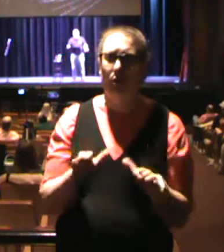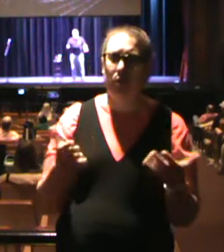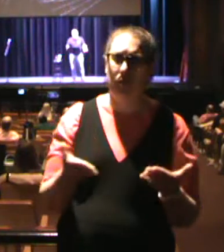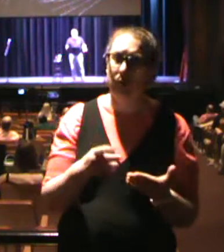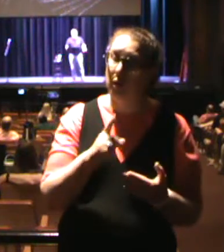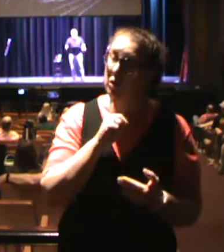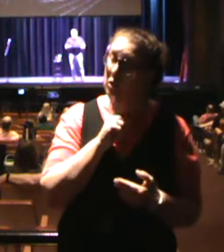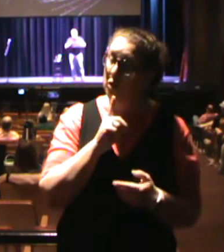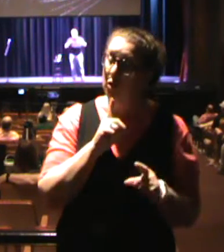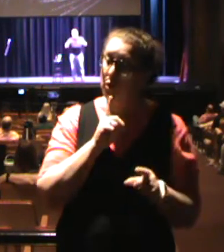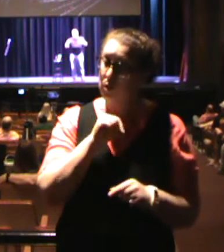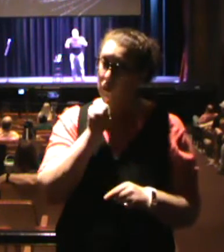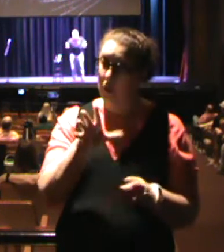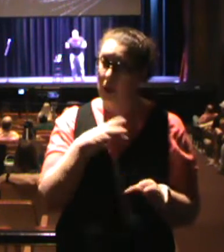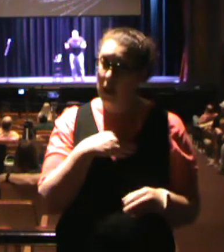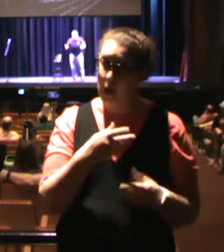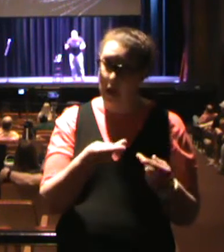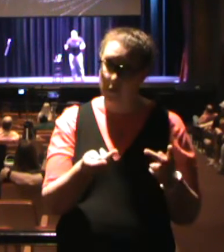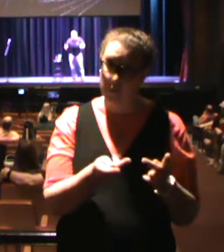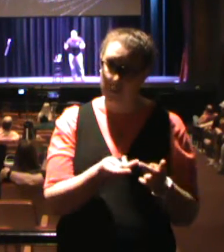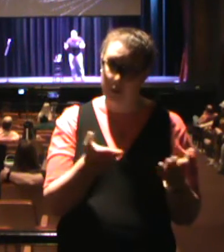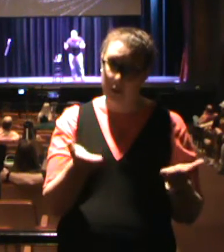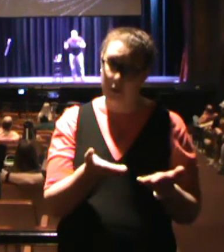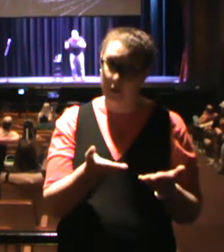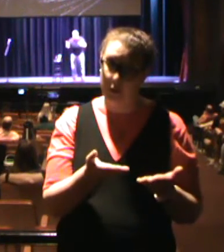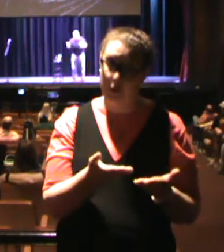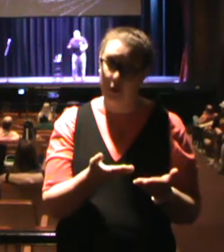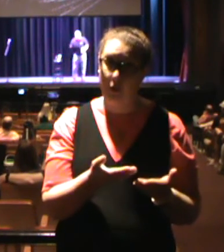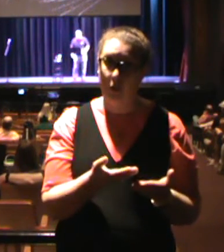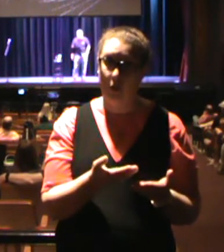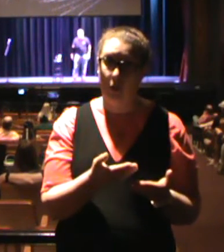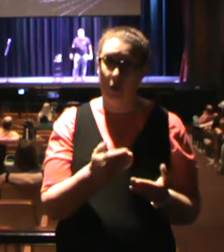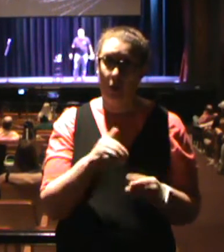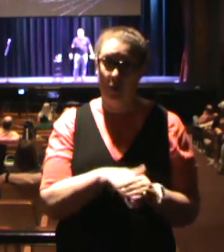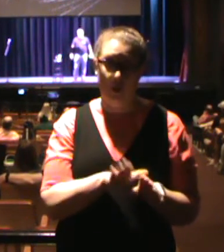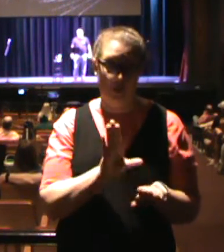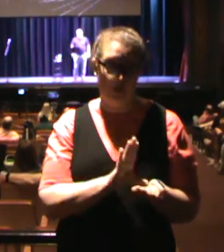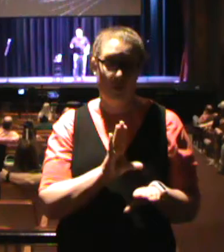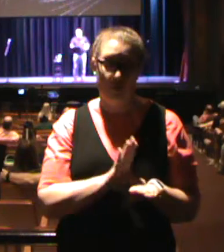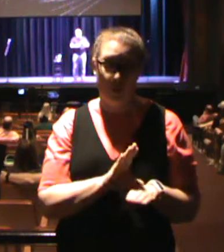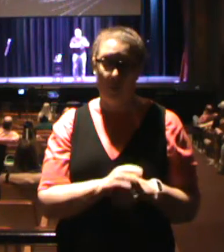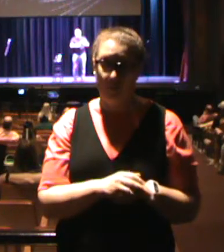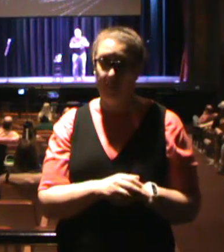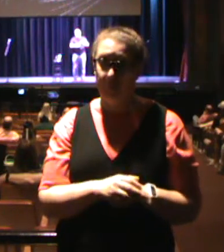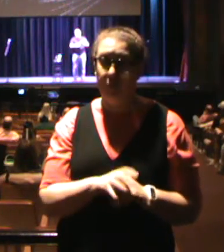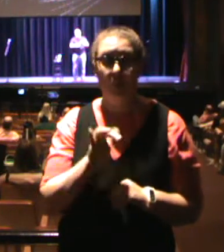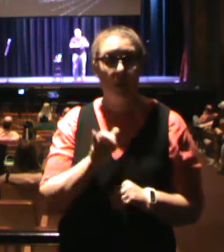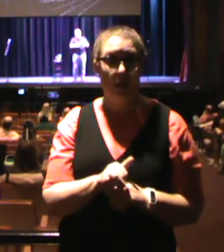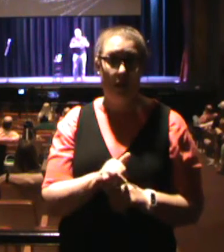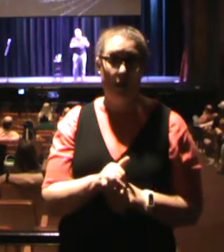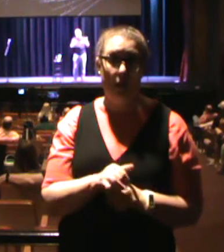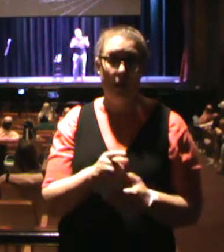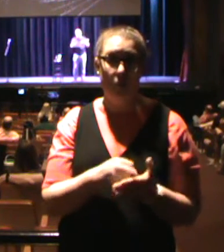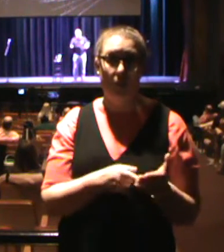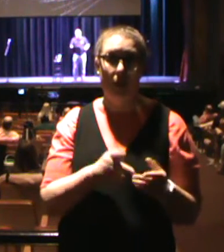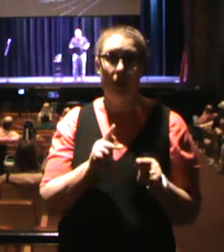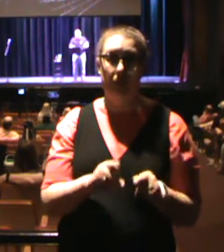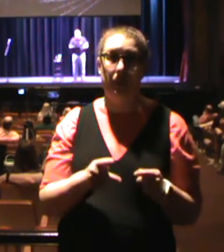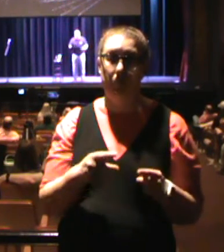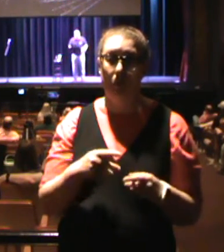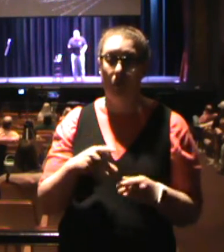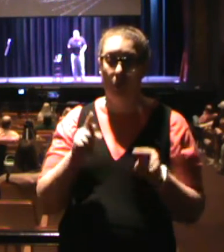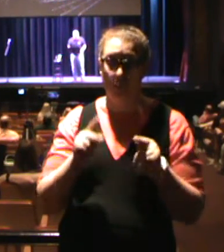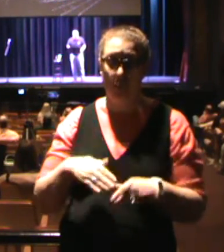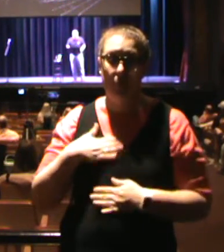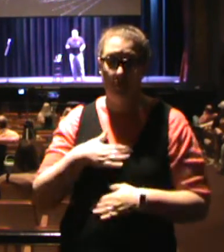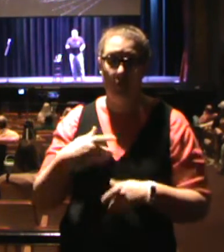shouldn't have a place here in this church. That would be what people who are people